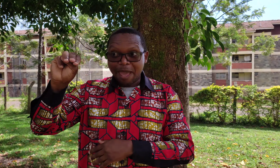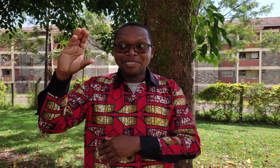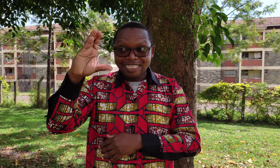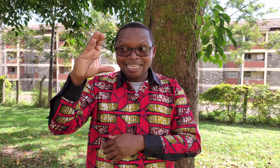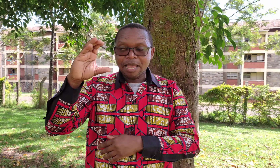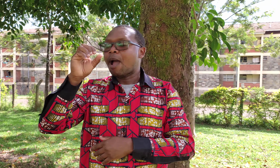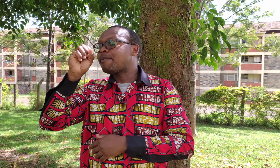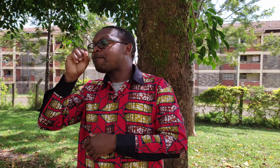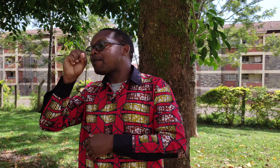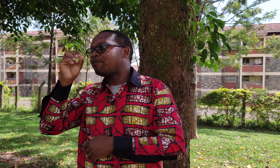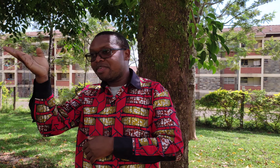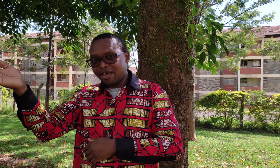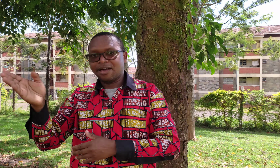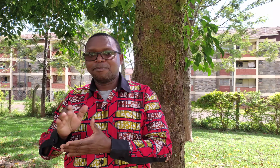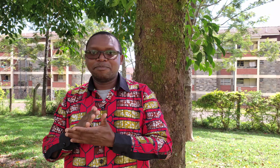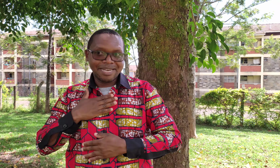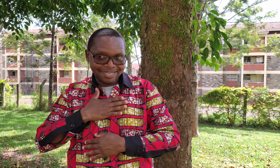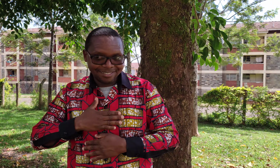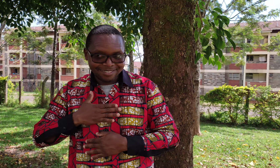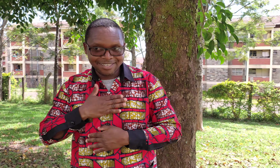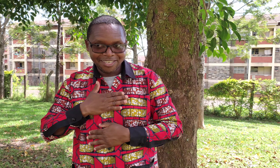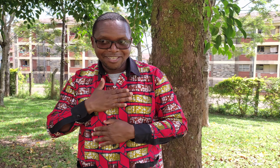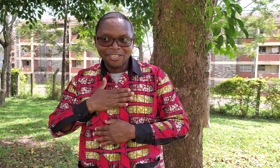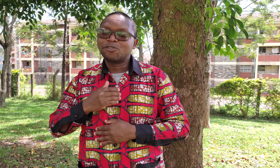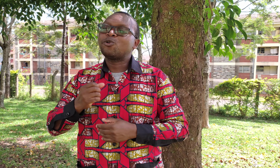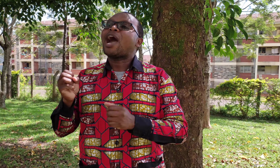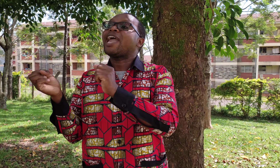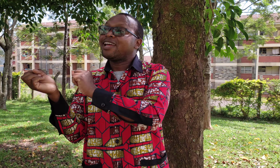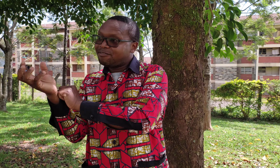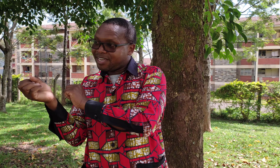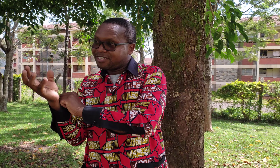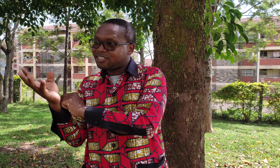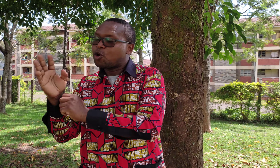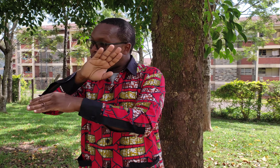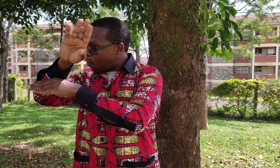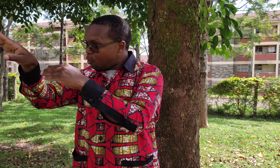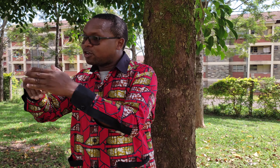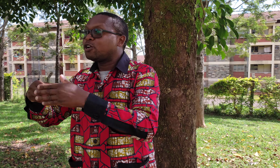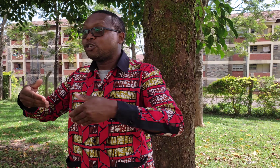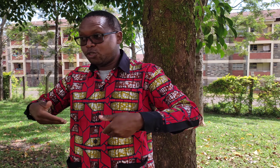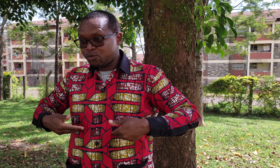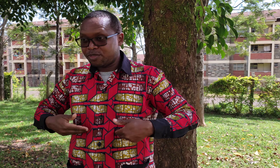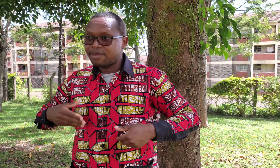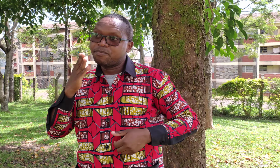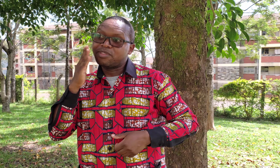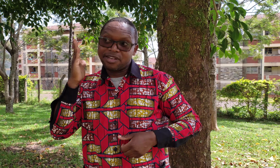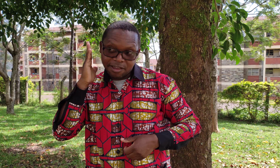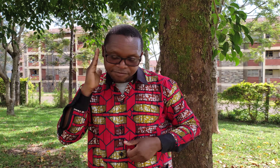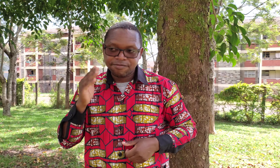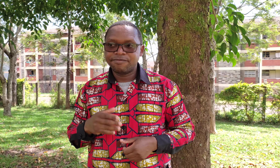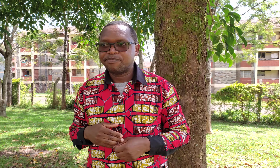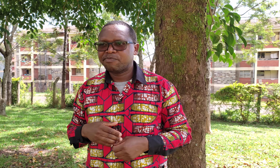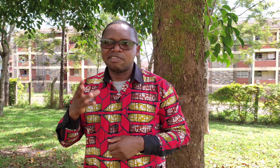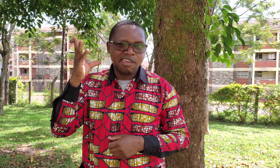MC, pop, pop, there. Please. So, I advise all you, the deaf, the